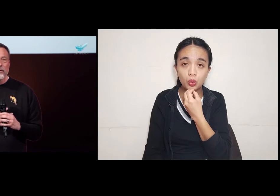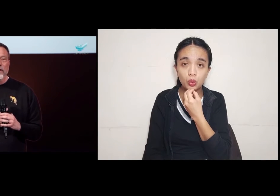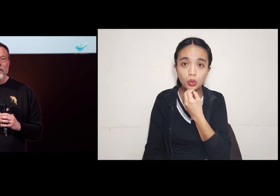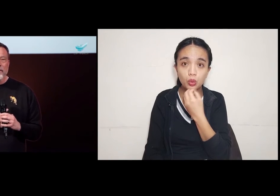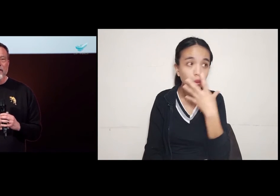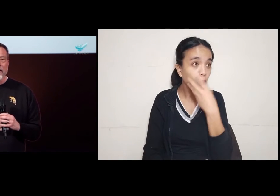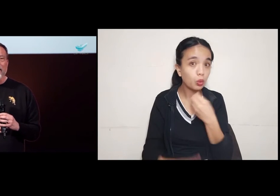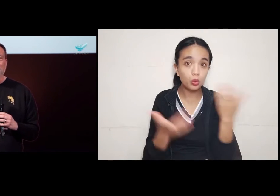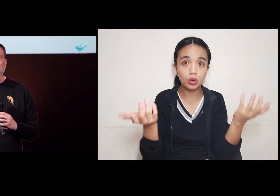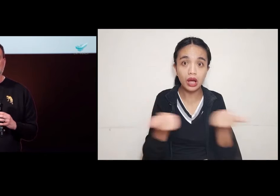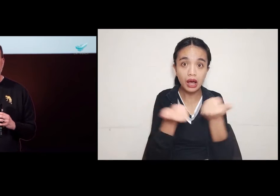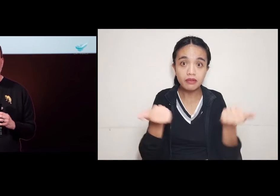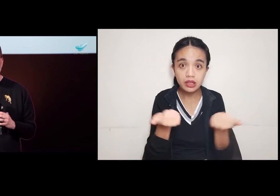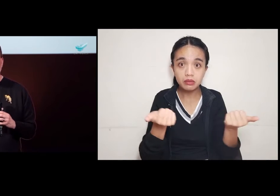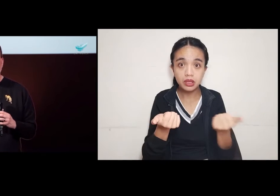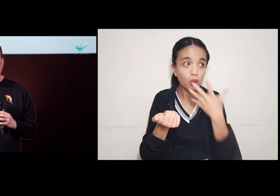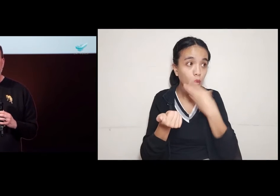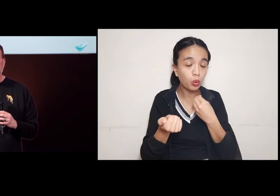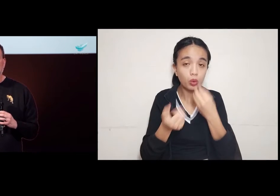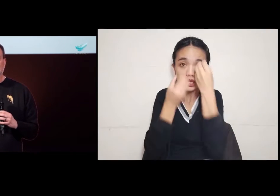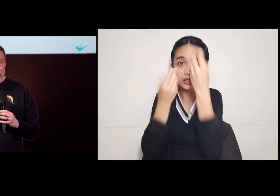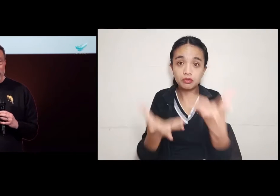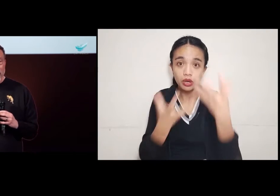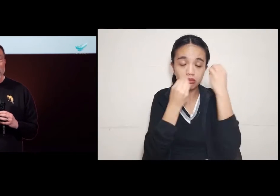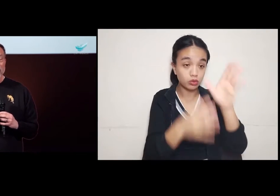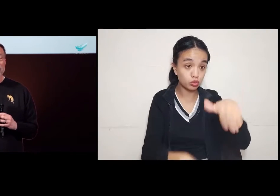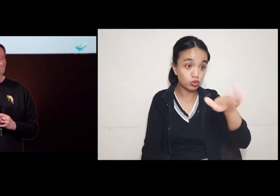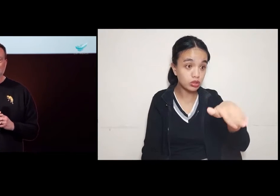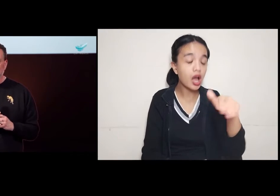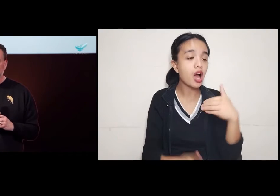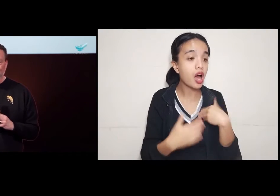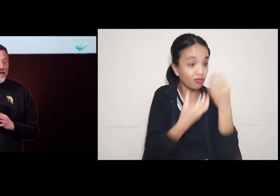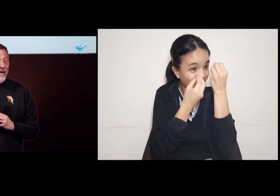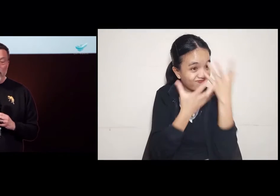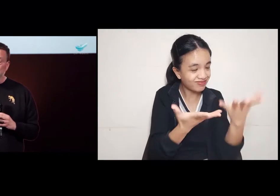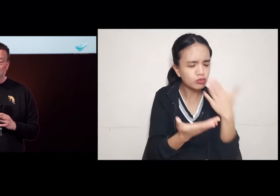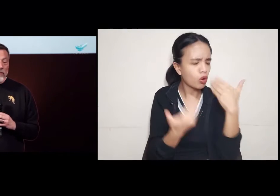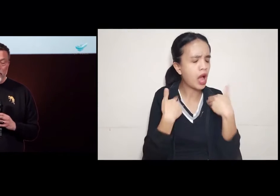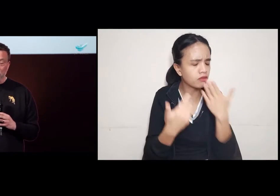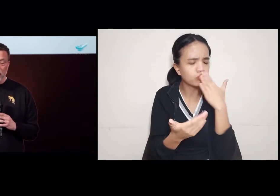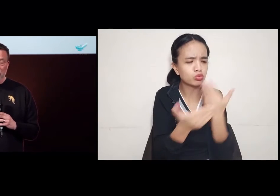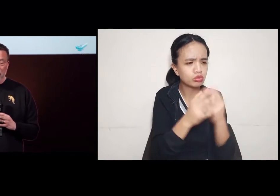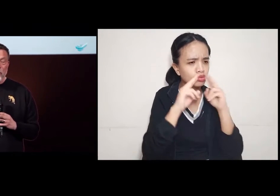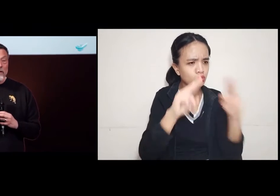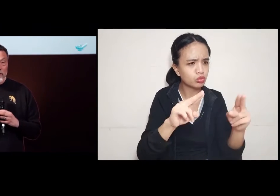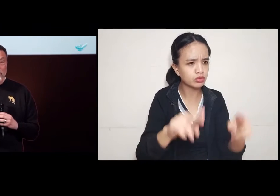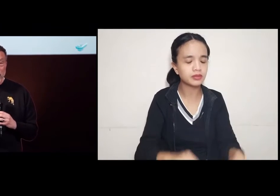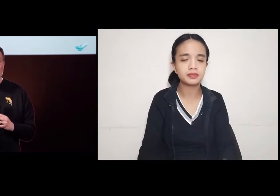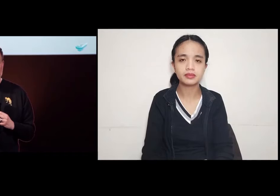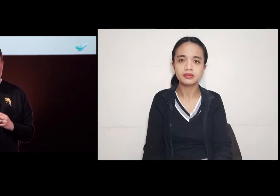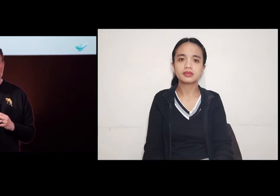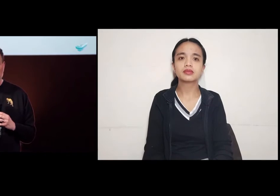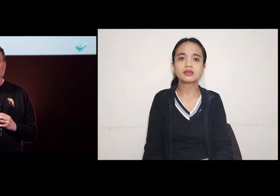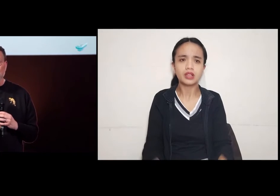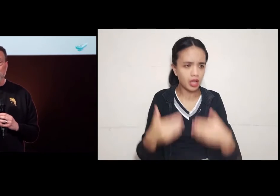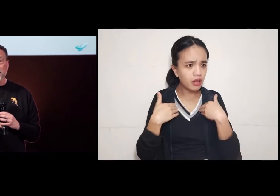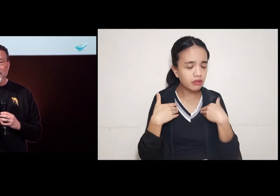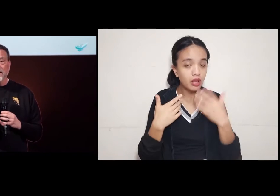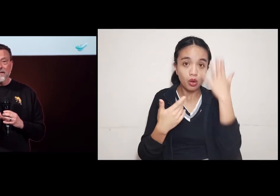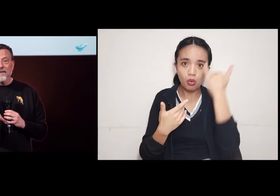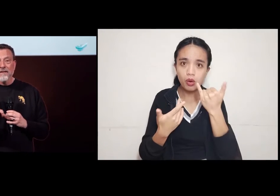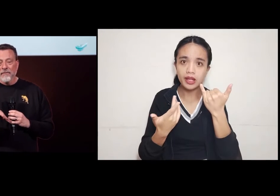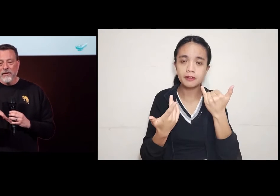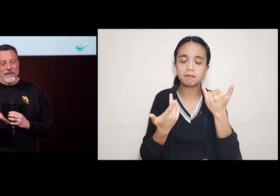And who's going to be there to let them know, hey, I want you to know there's really good news in the middle of